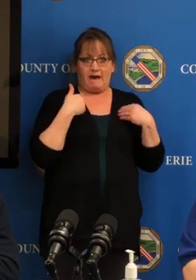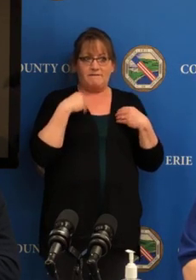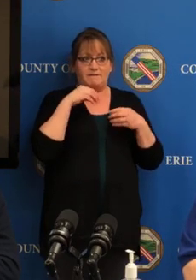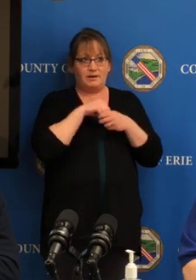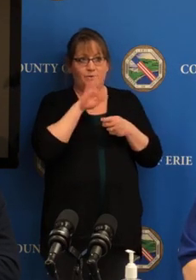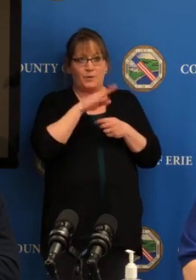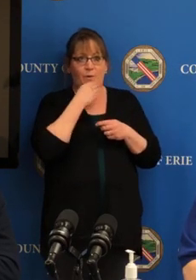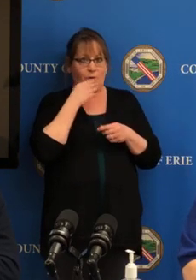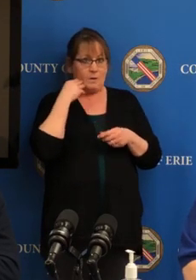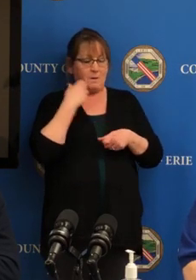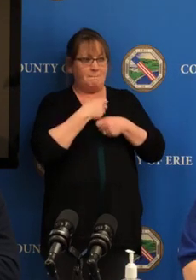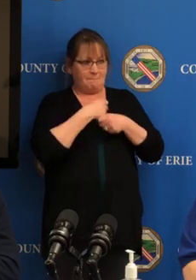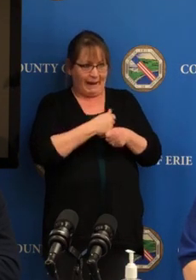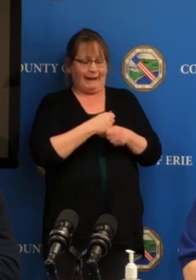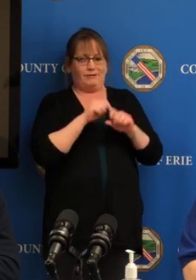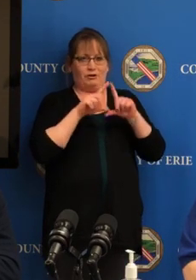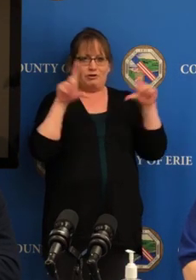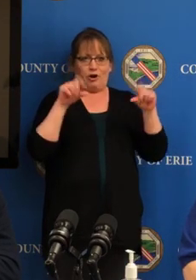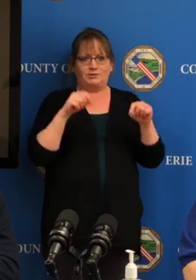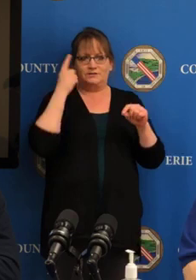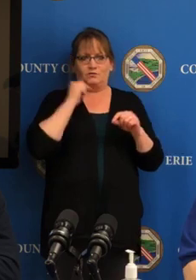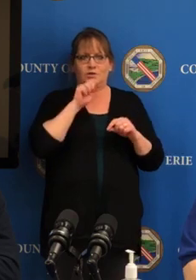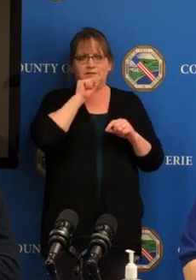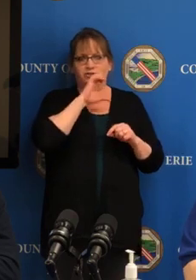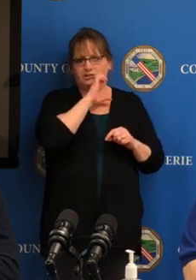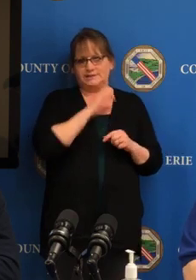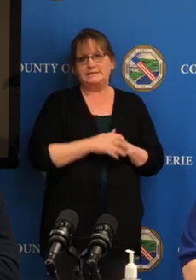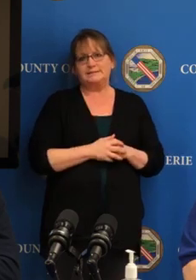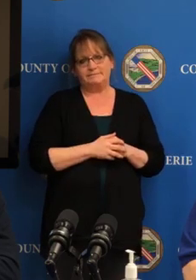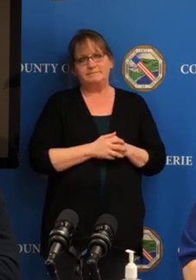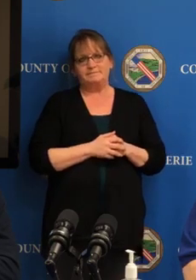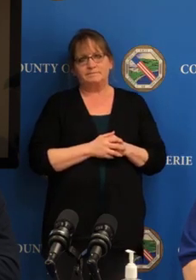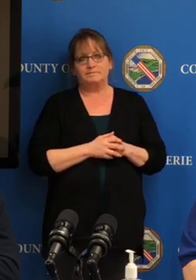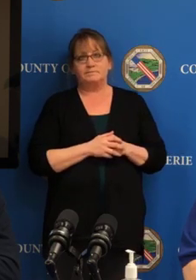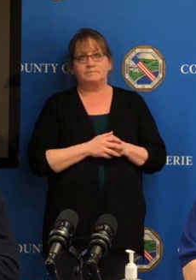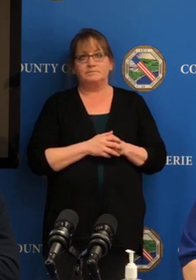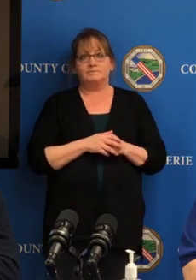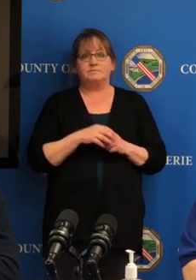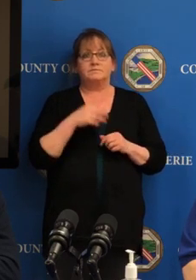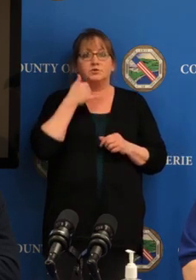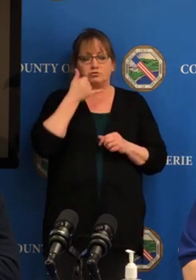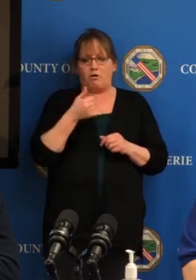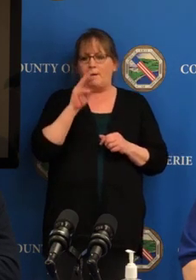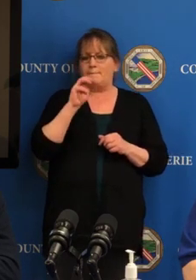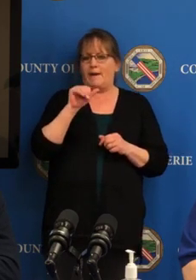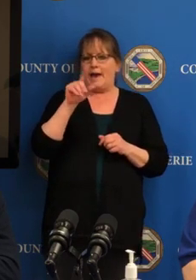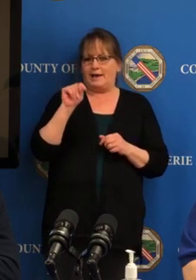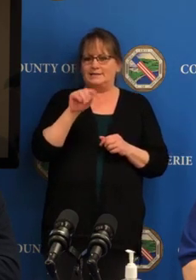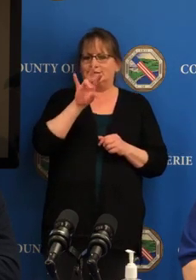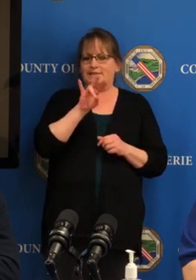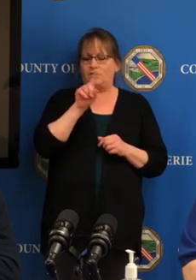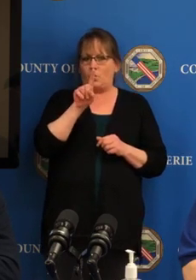house and make homemade cards for seniors. What you can do is call Matt at